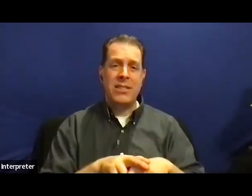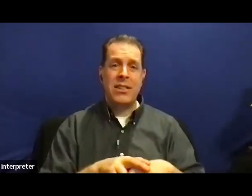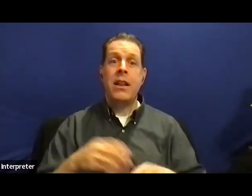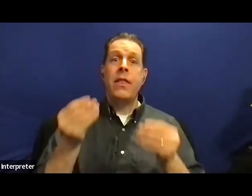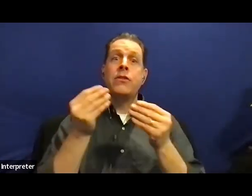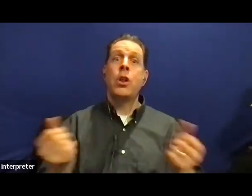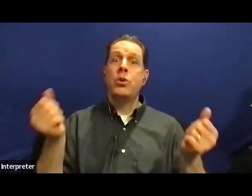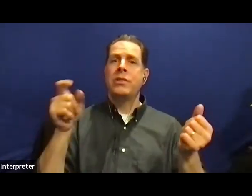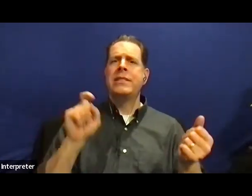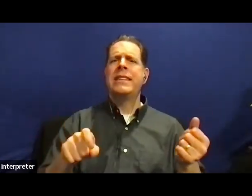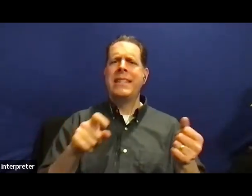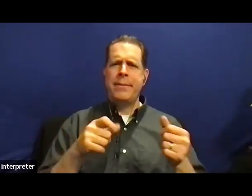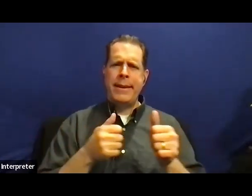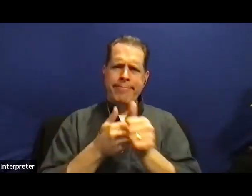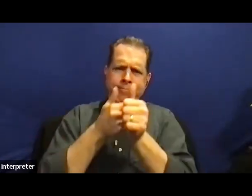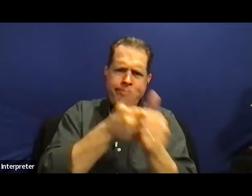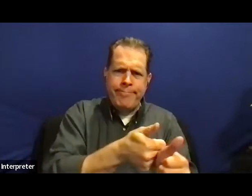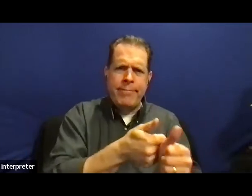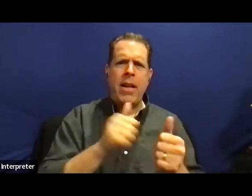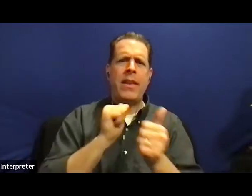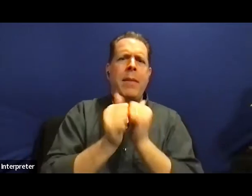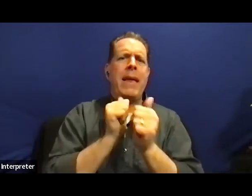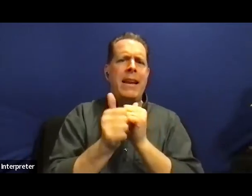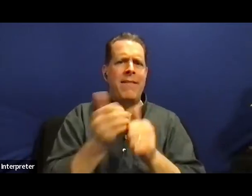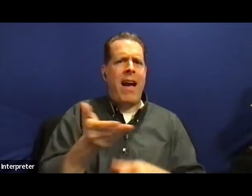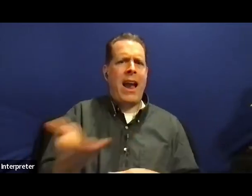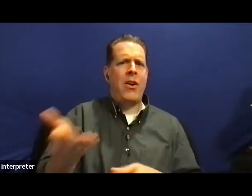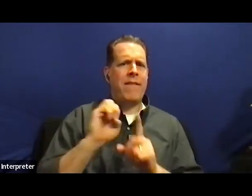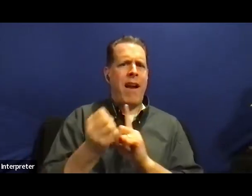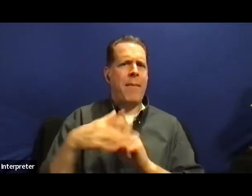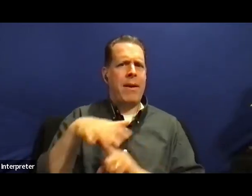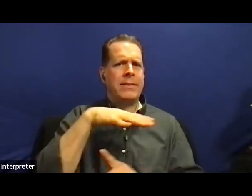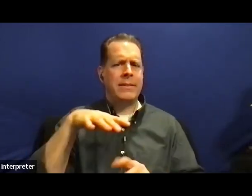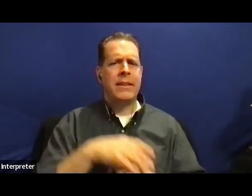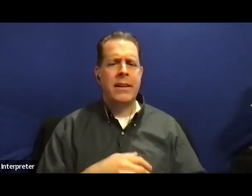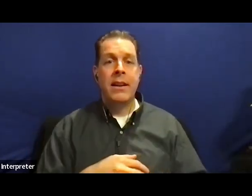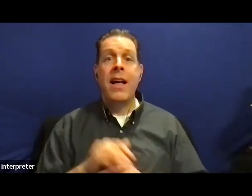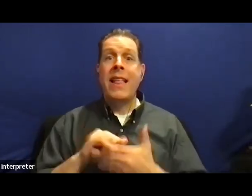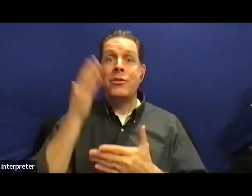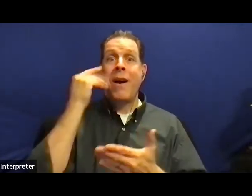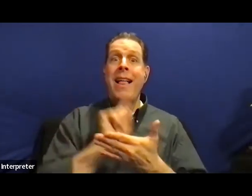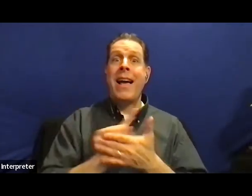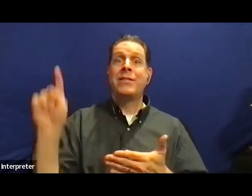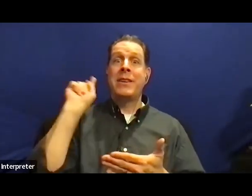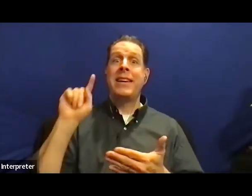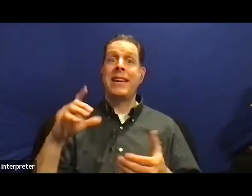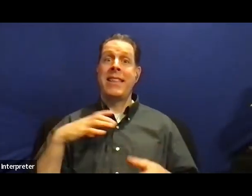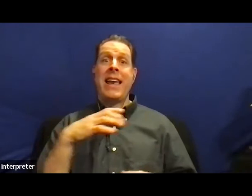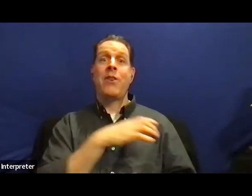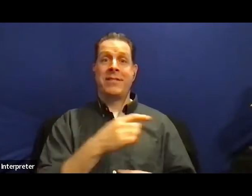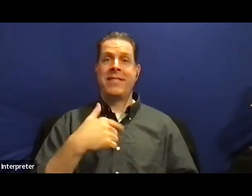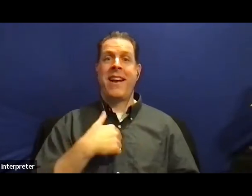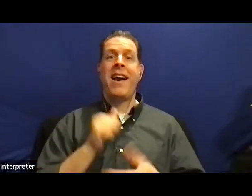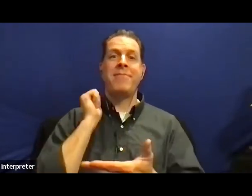be tailored to this competitive hiring environment. That's why just last week, the council and I approved